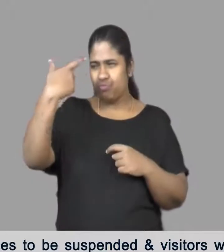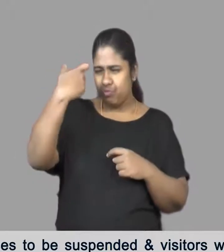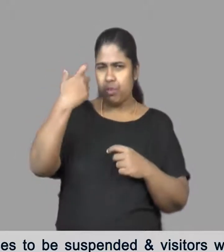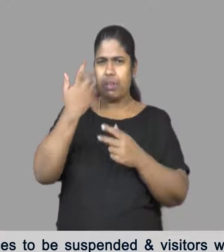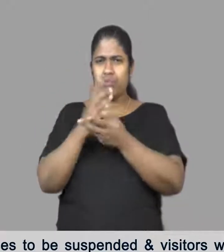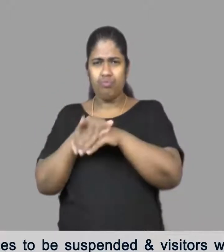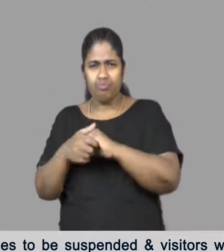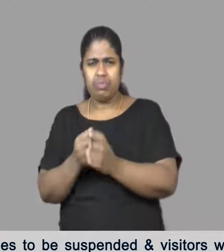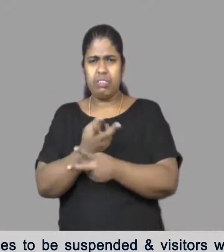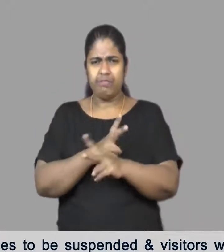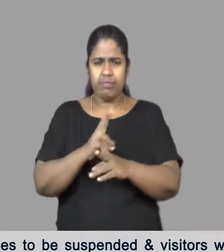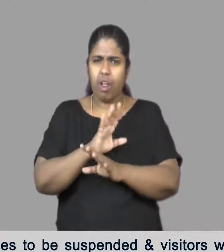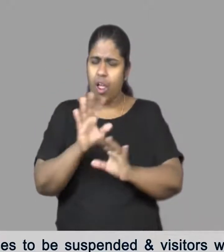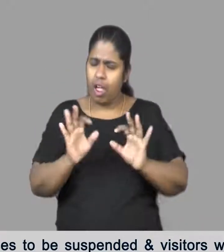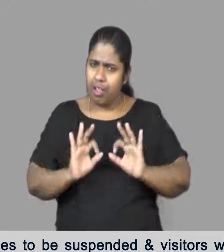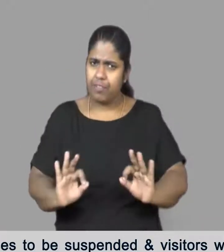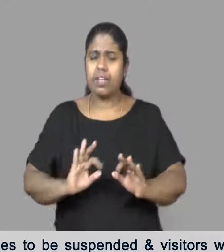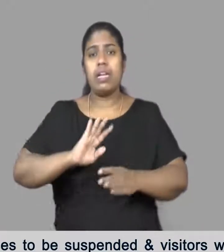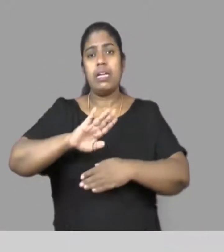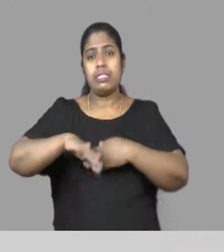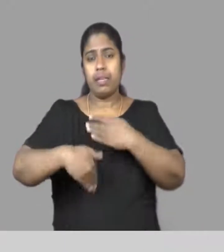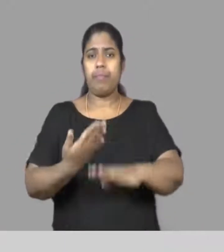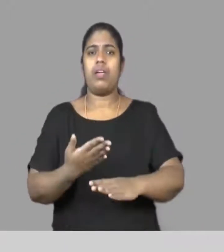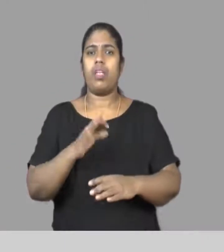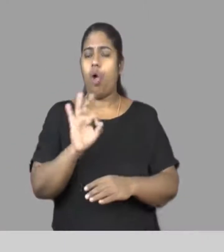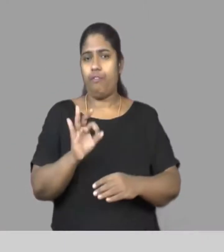after being properly screened.